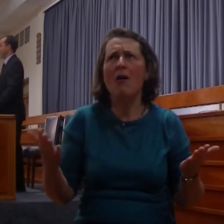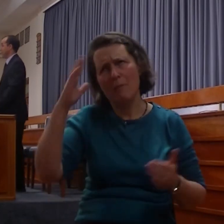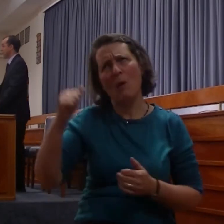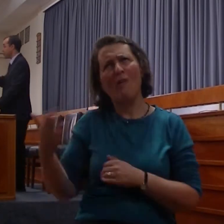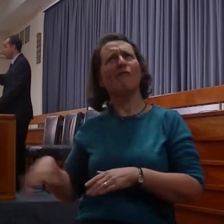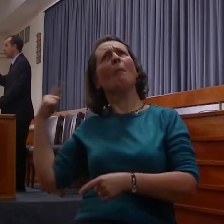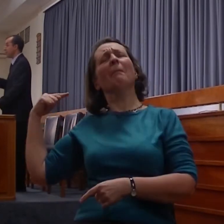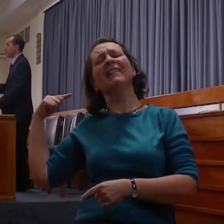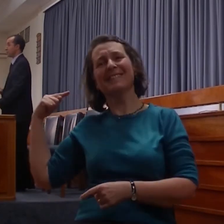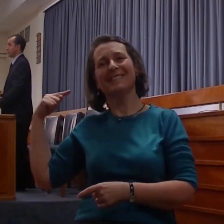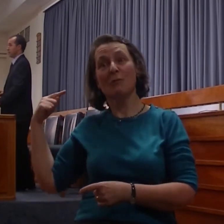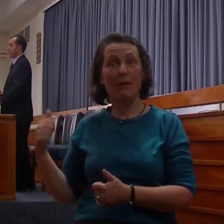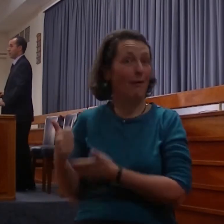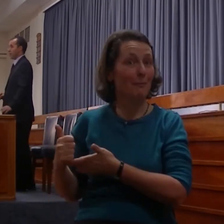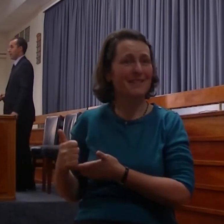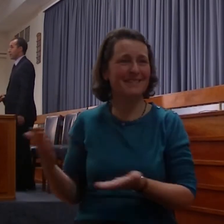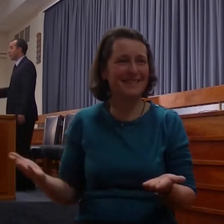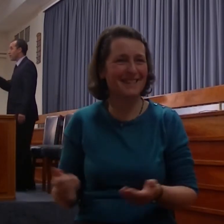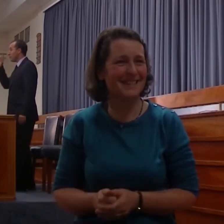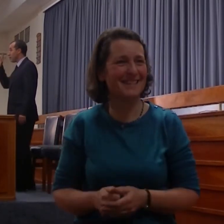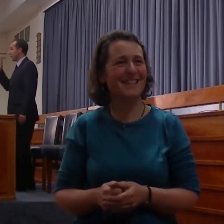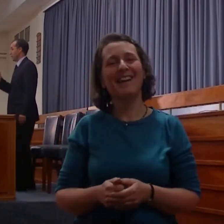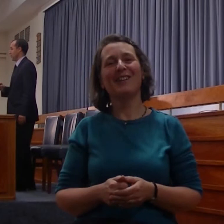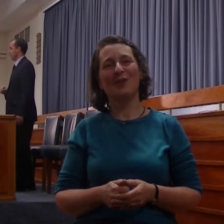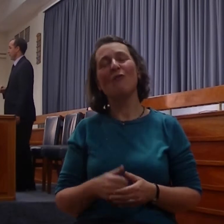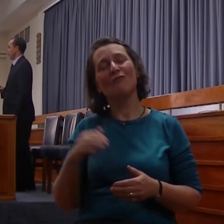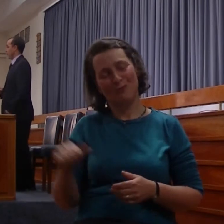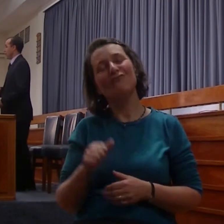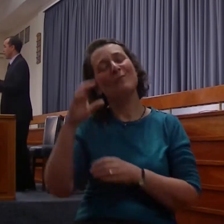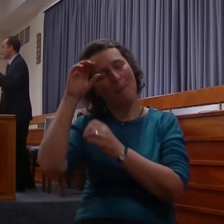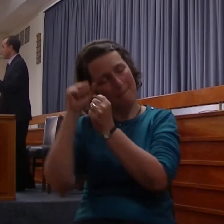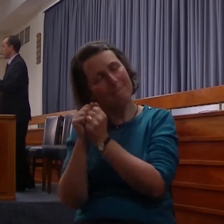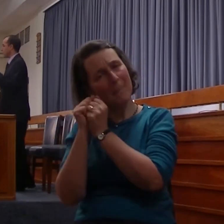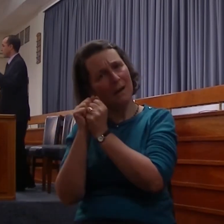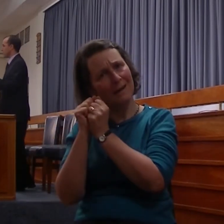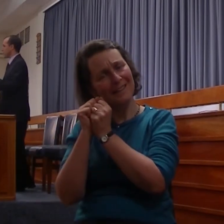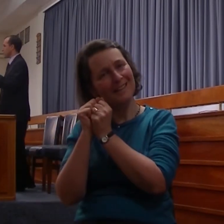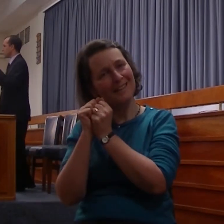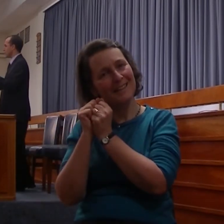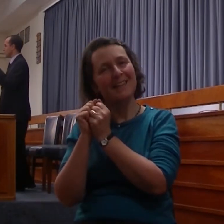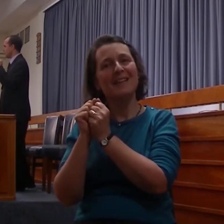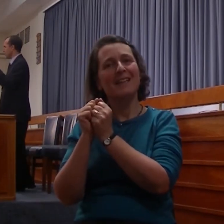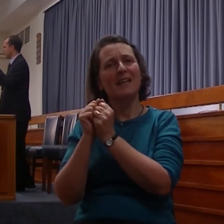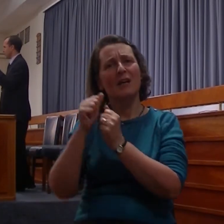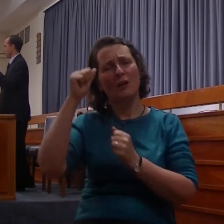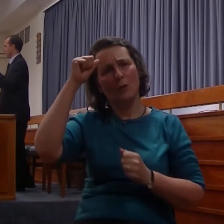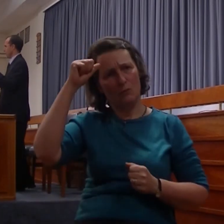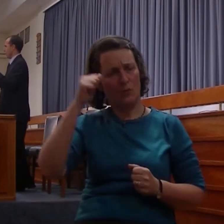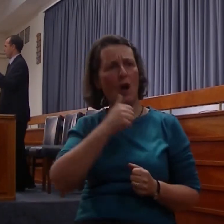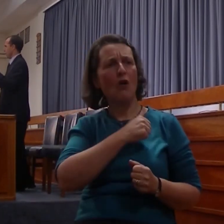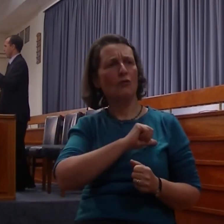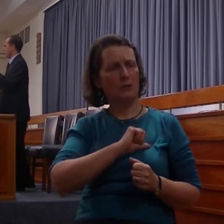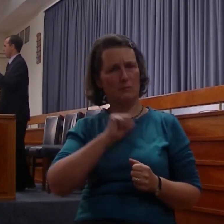an African proverb, if you don't know where you are going, at least you remember where you came from. That will help a lot.